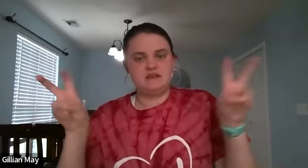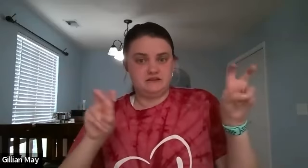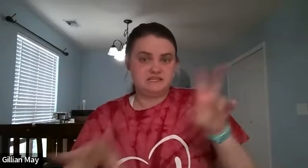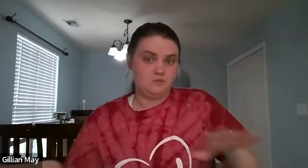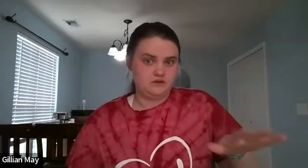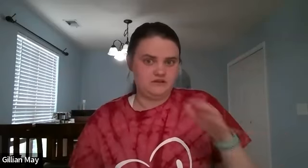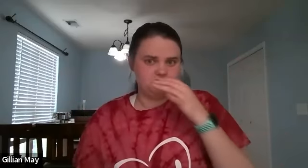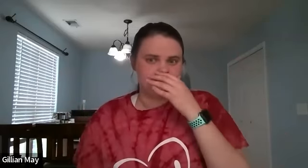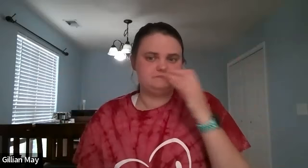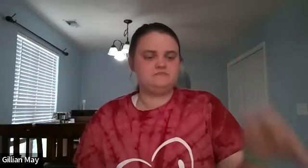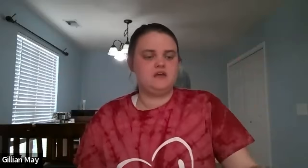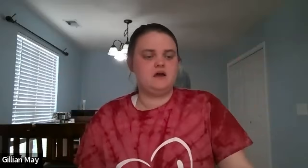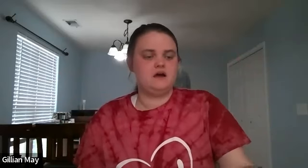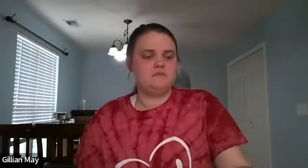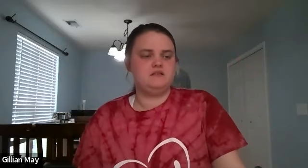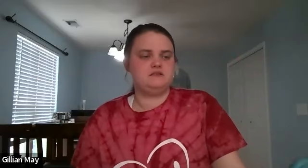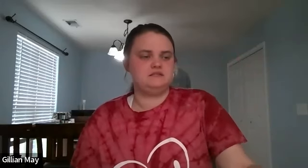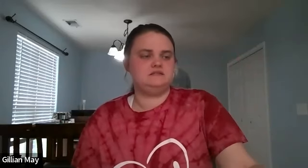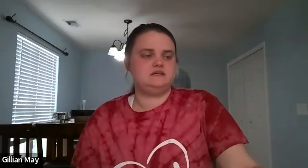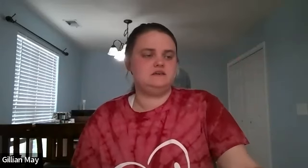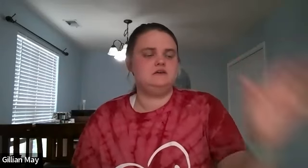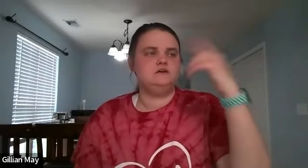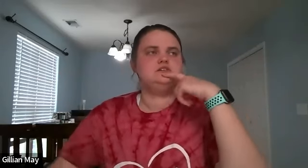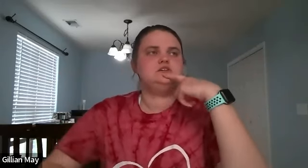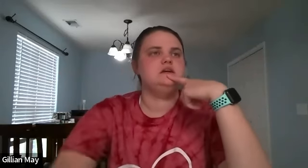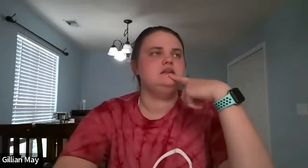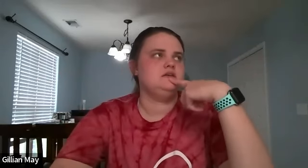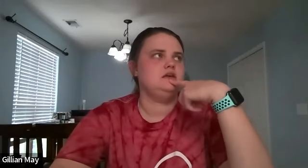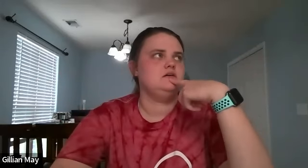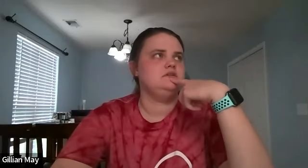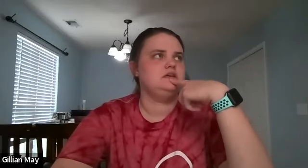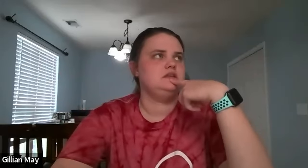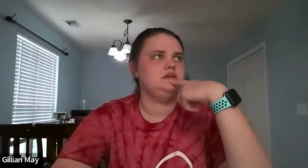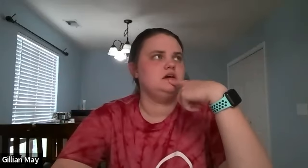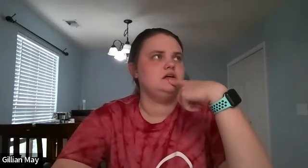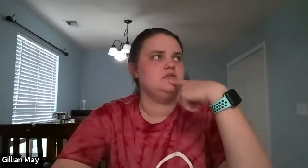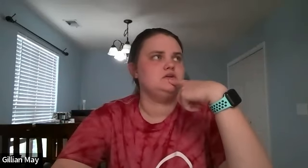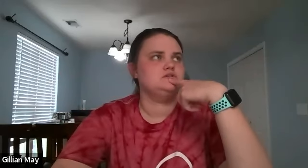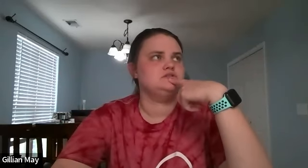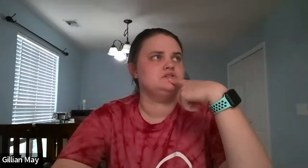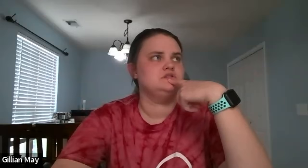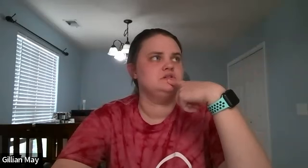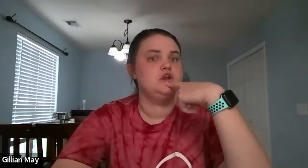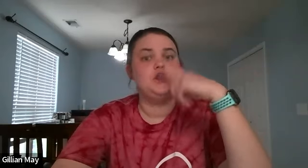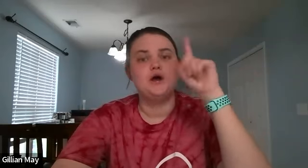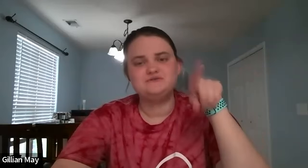similarities can work there too. Let's see. I'm trying to think of any others.